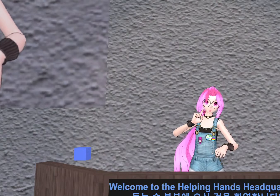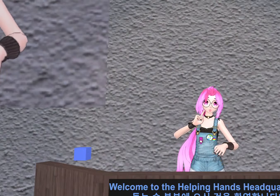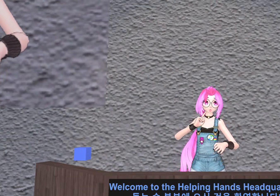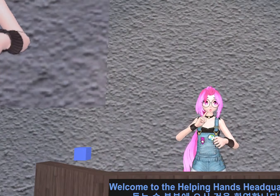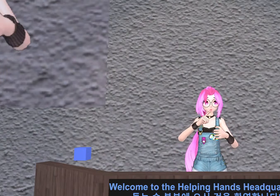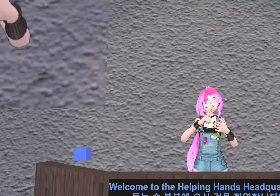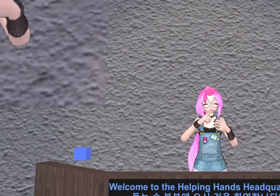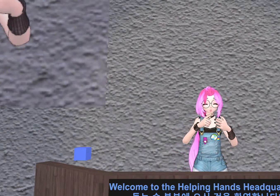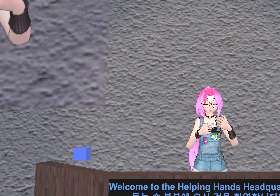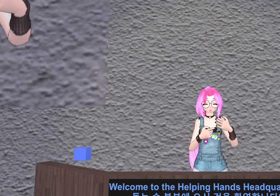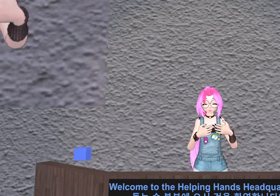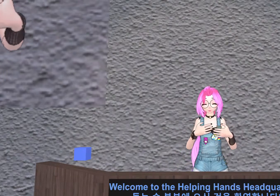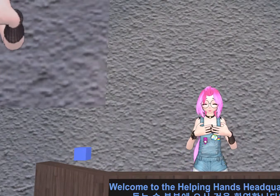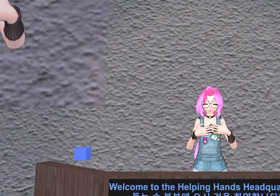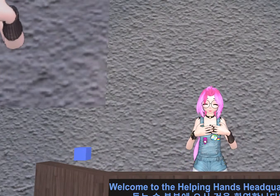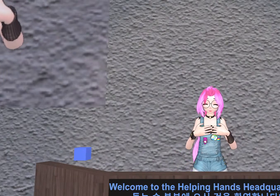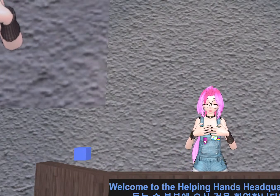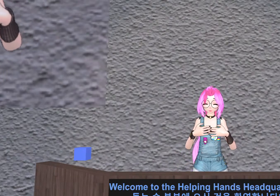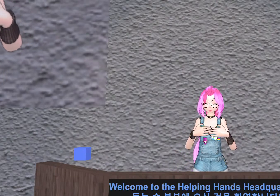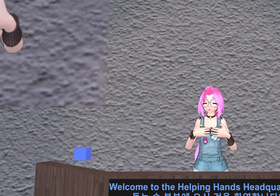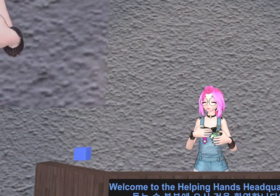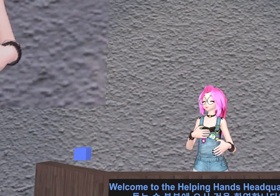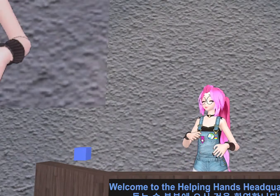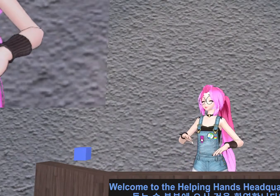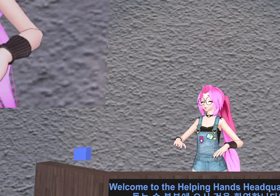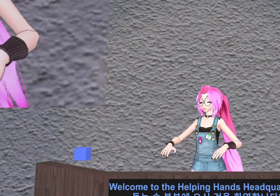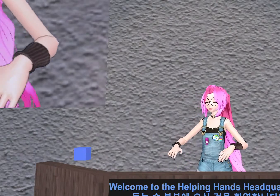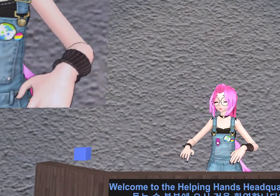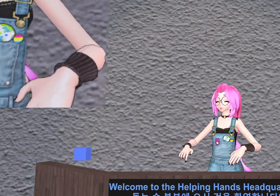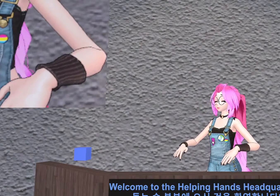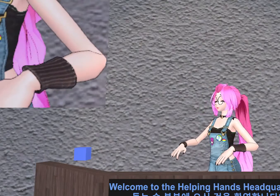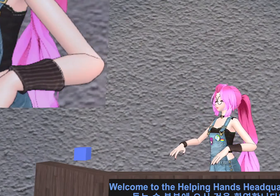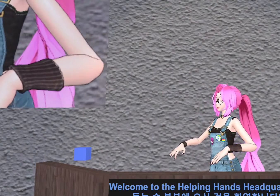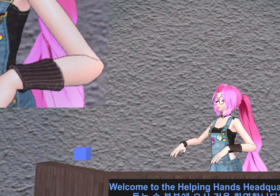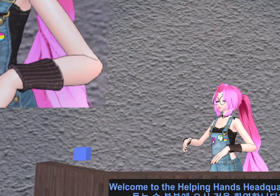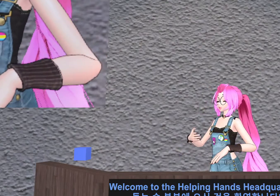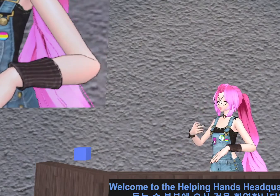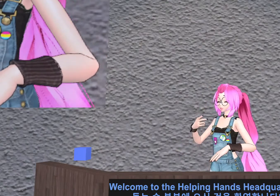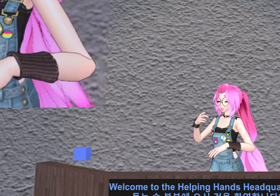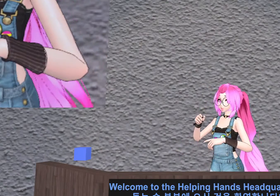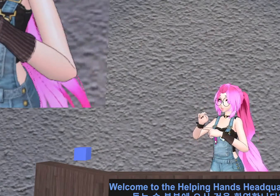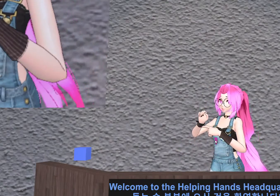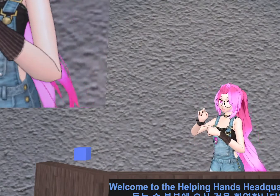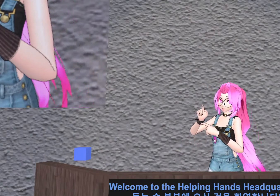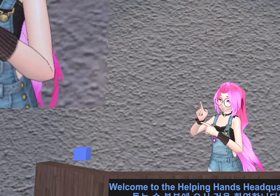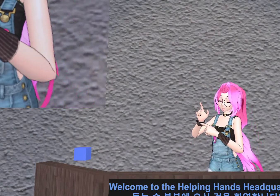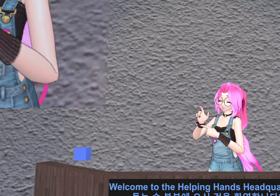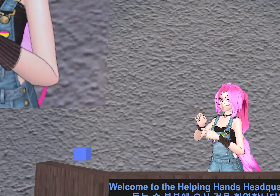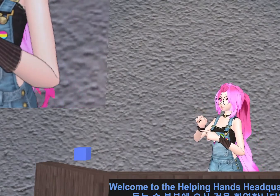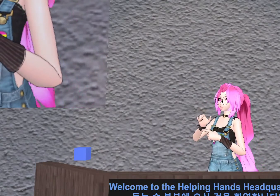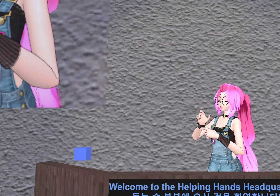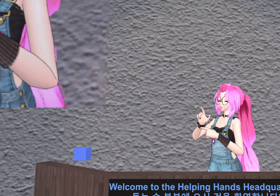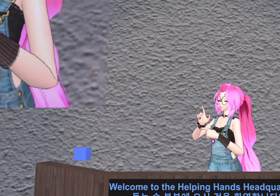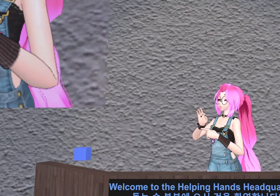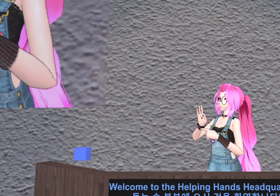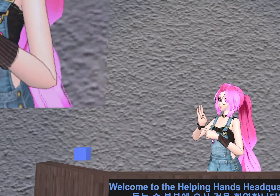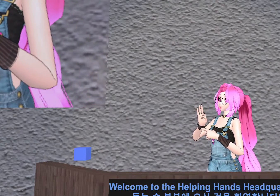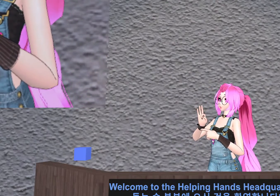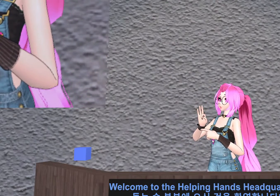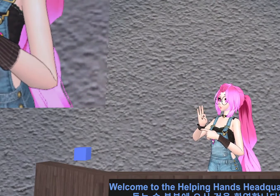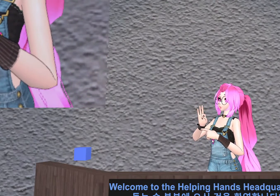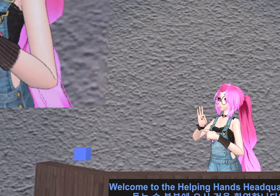to use that, or like how does that work in this context? When you're saying herself or